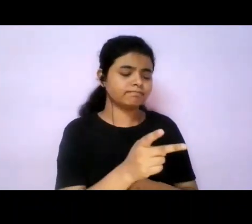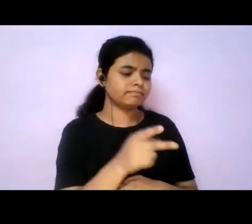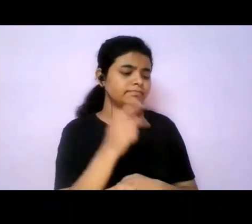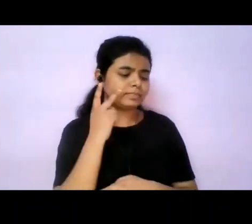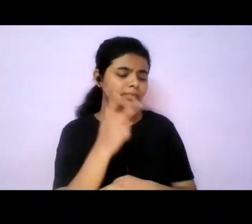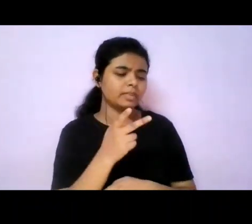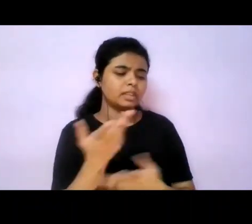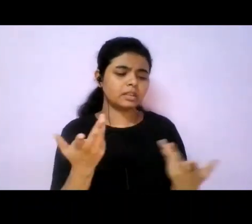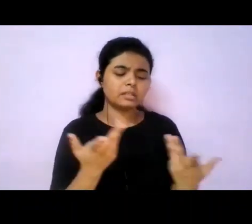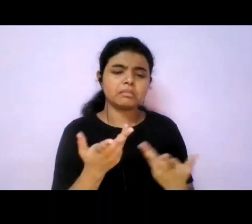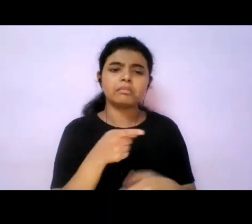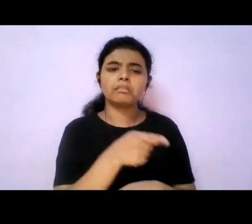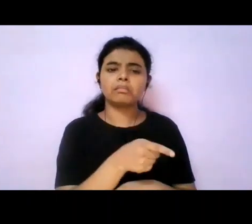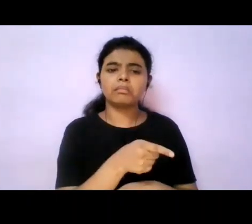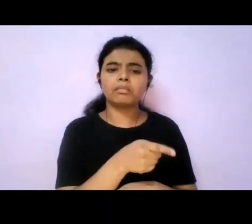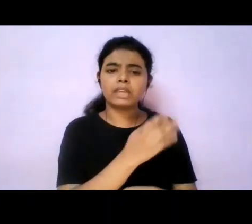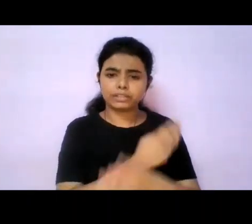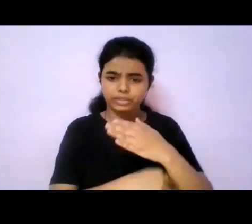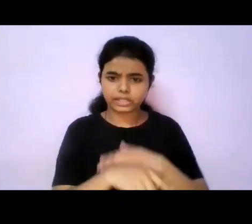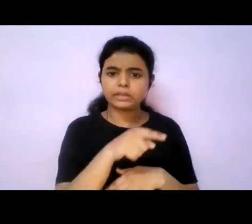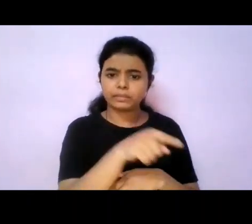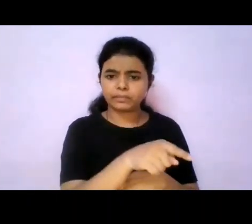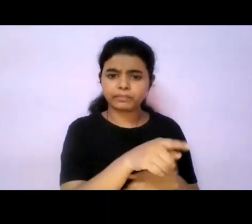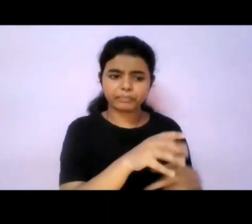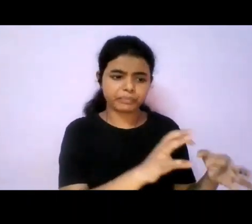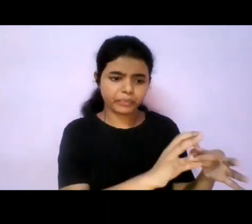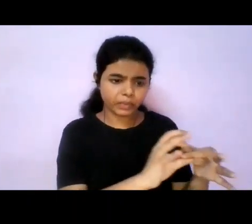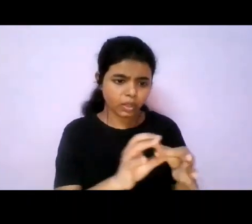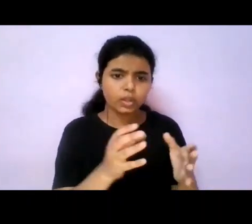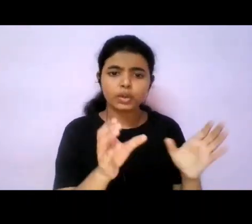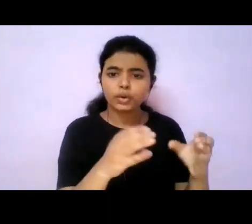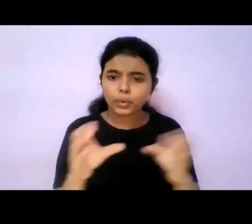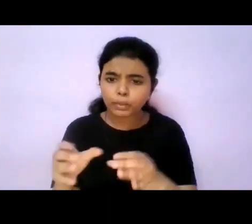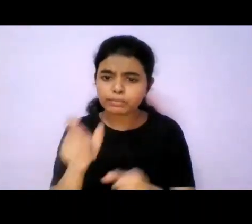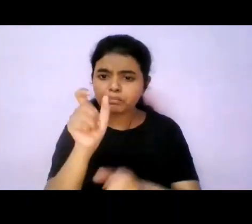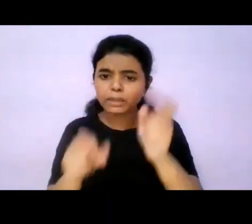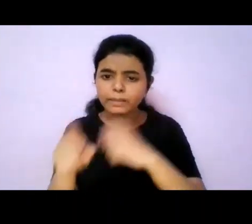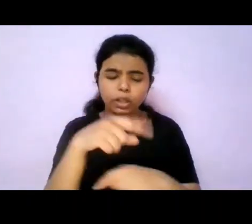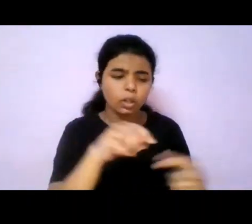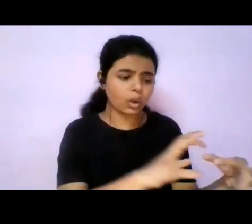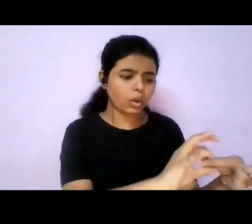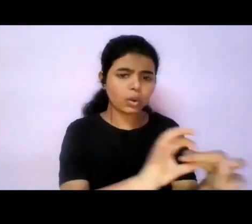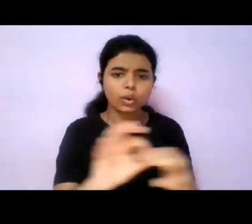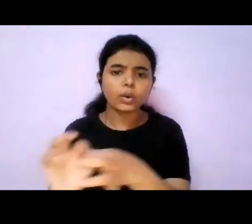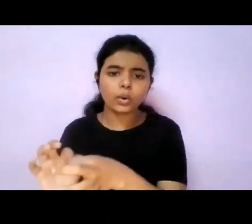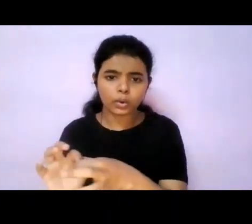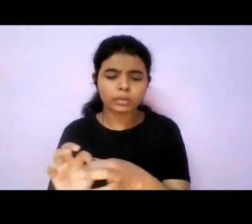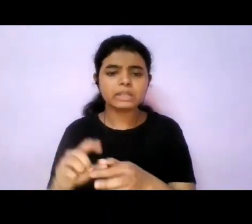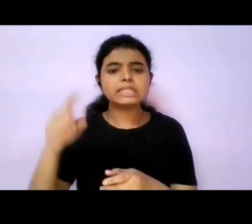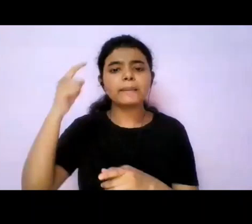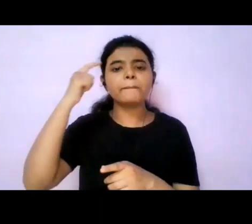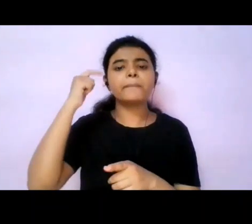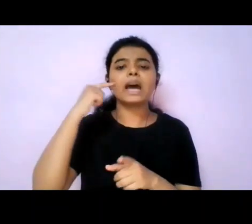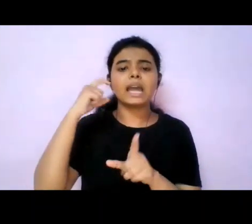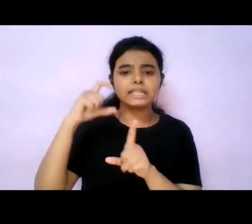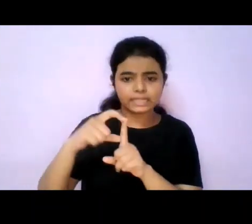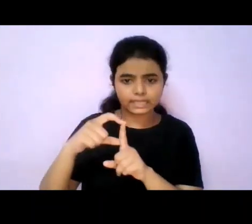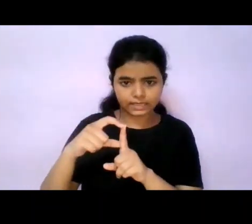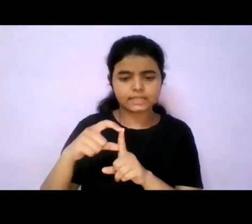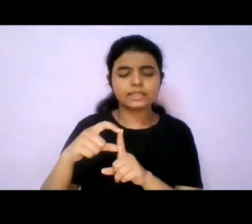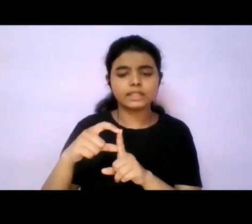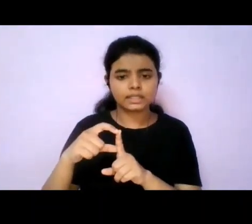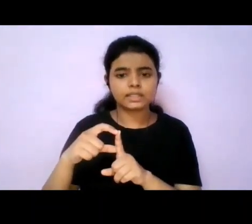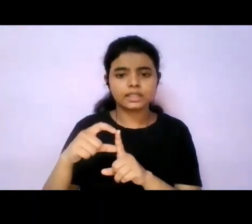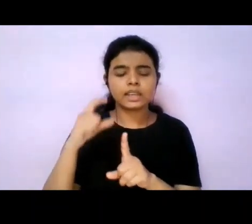refers to the connections and groups of people with intellectual disability who